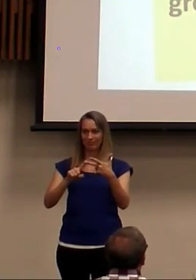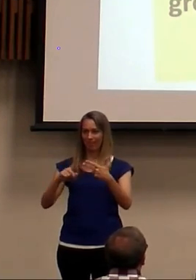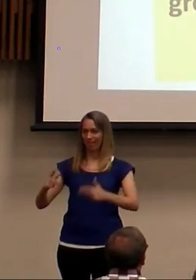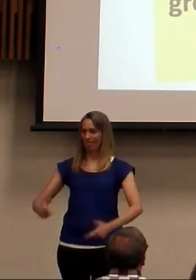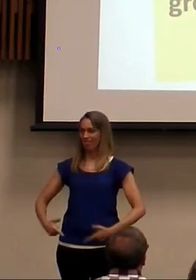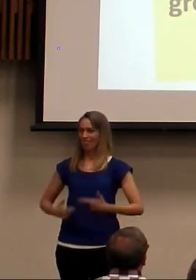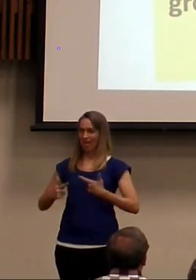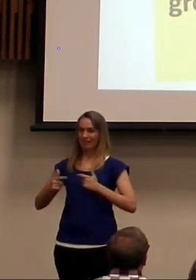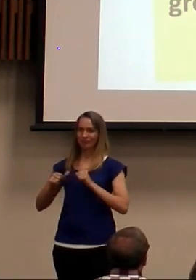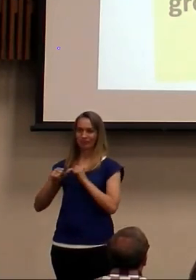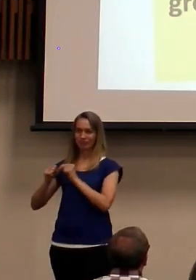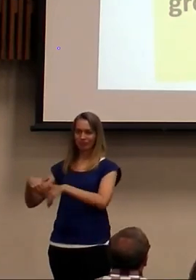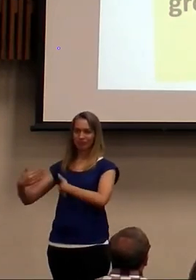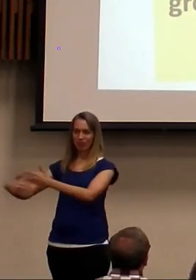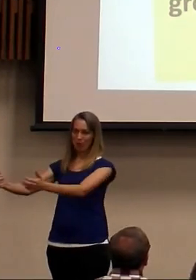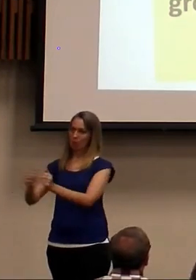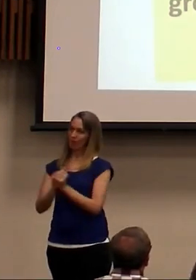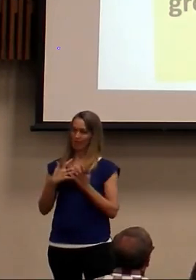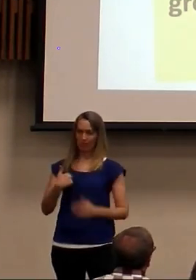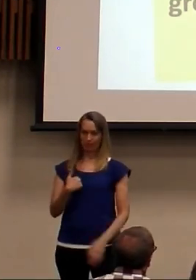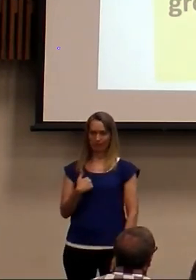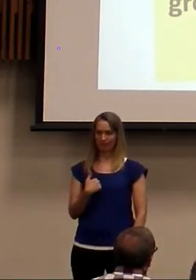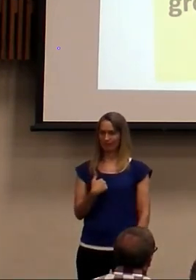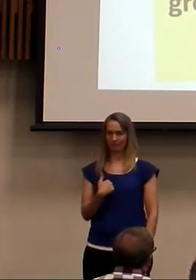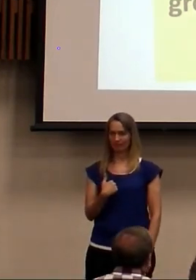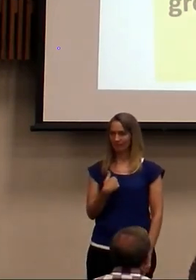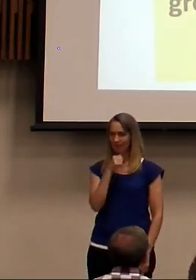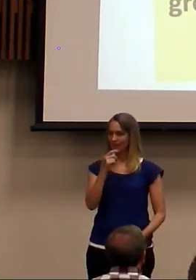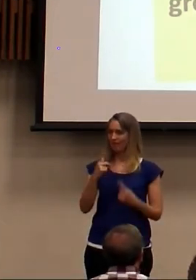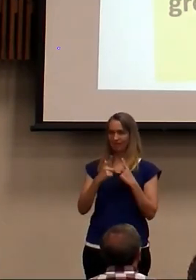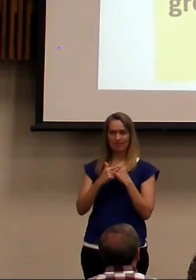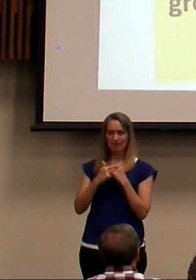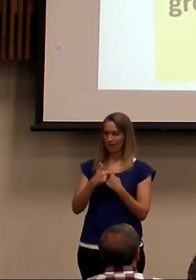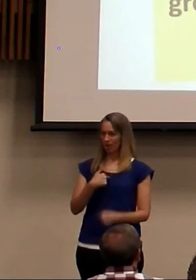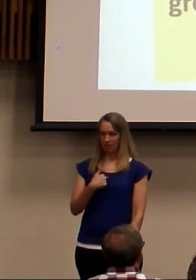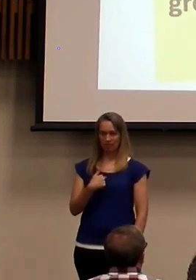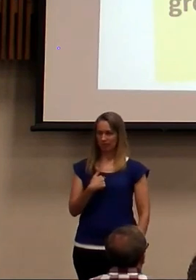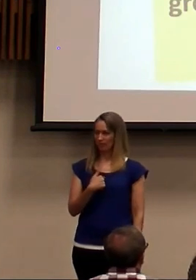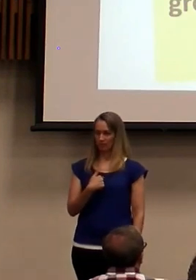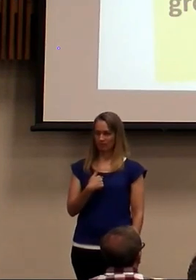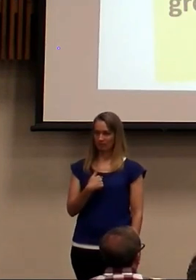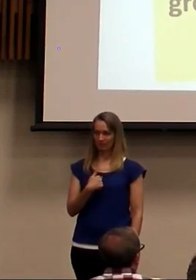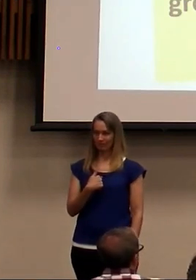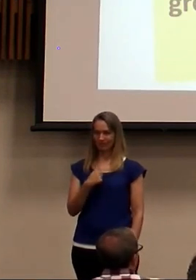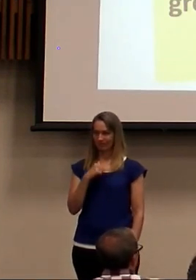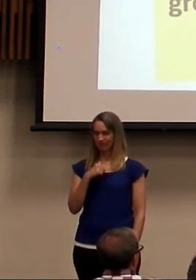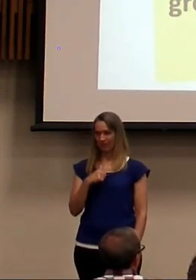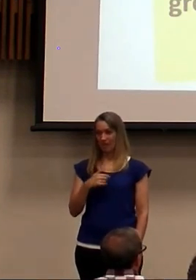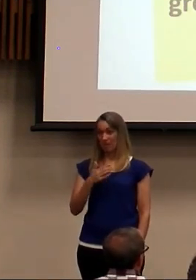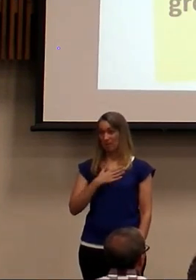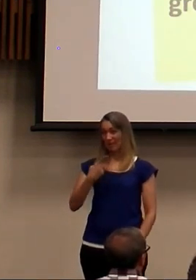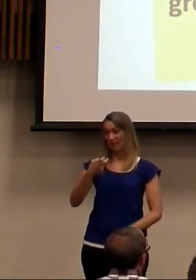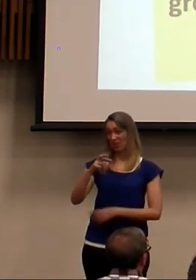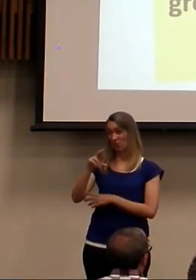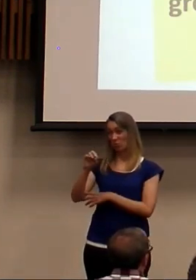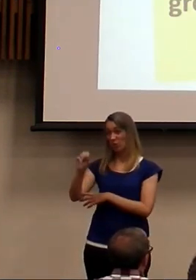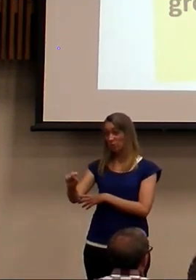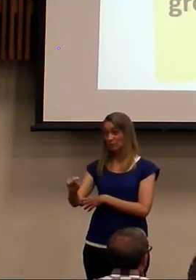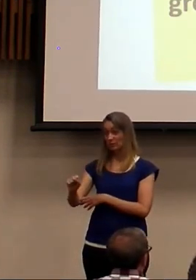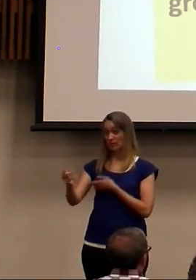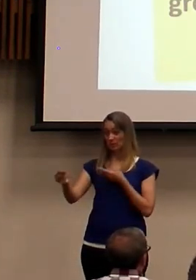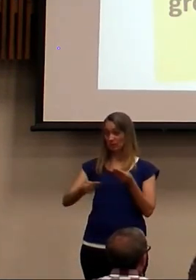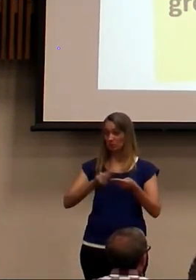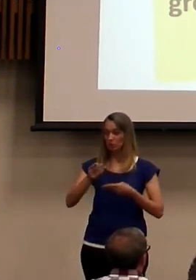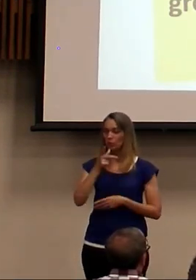tough. We're blessed with a lot of great under rowers. My heroes in ministry are Jeff